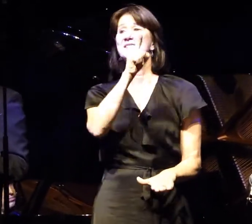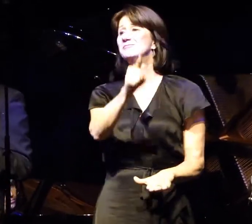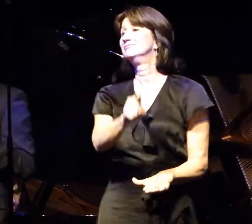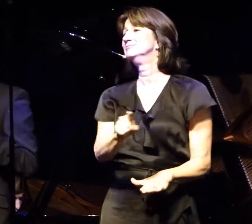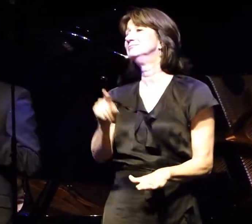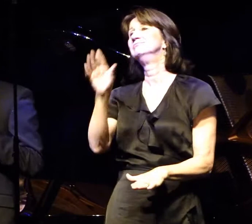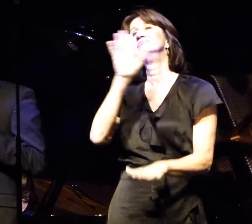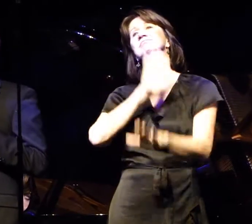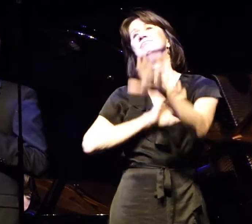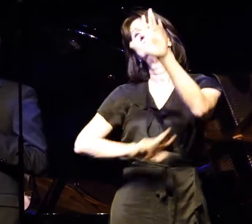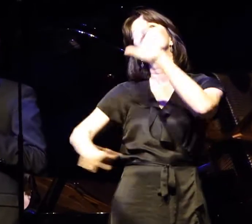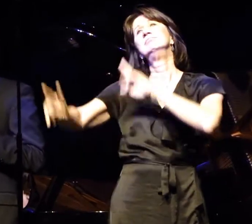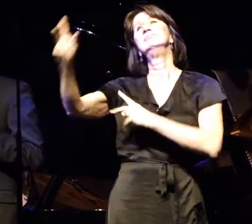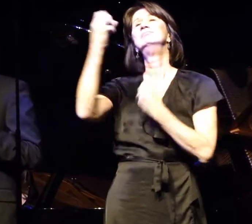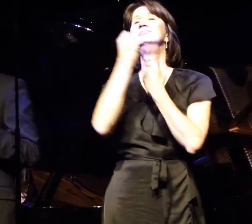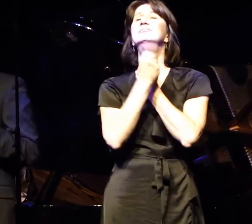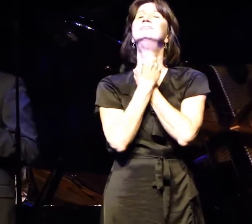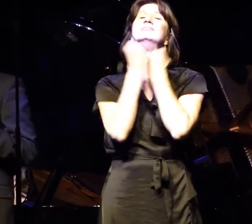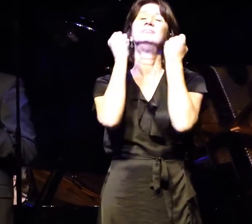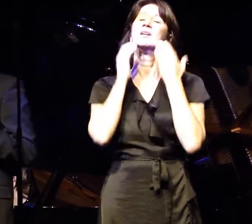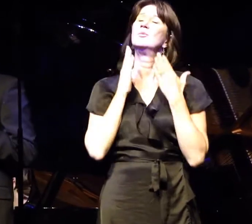I've looked at love that way.